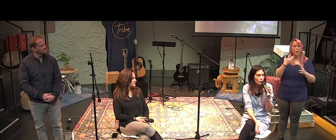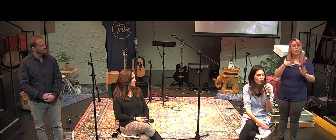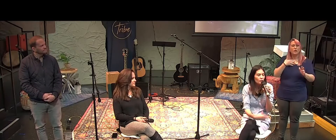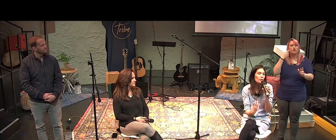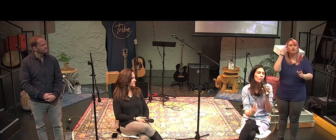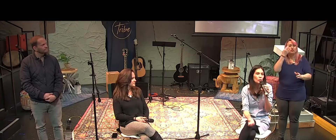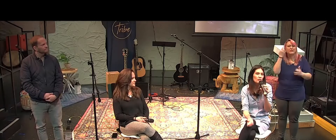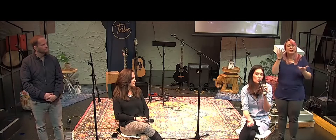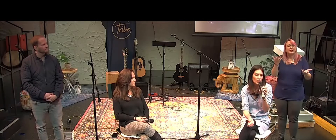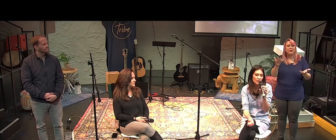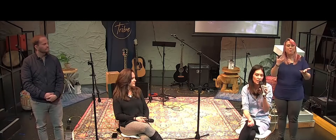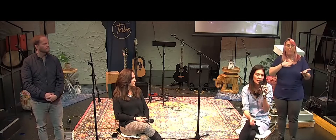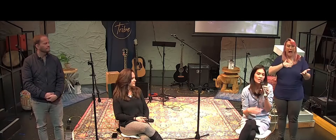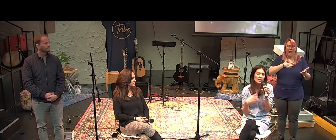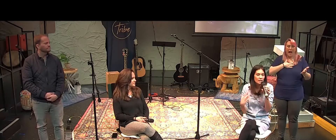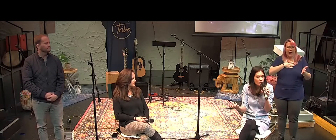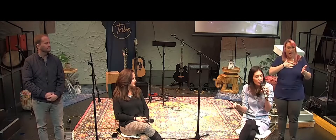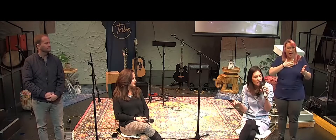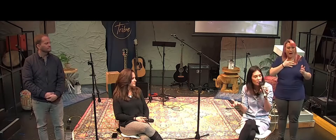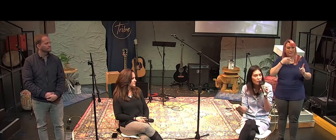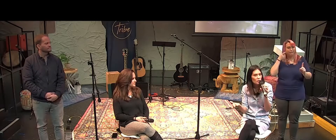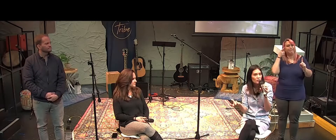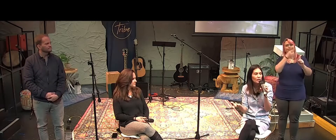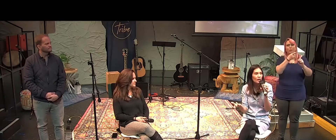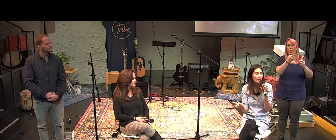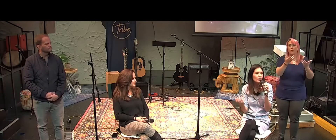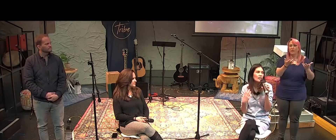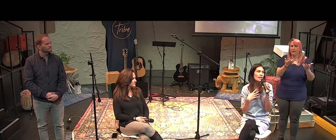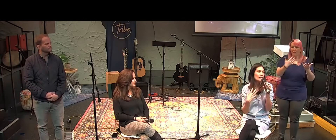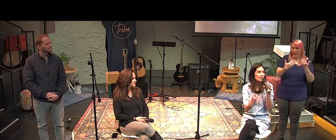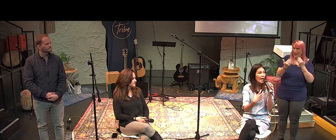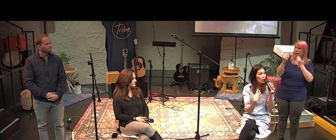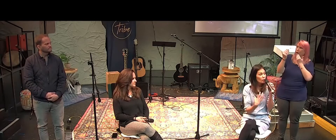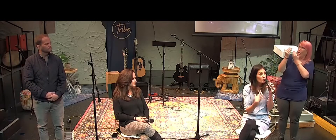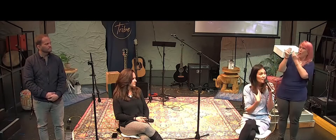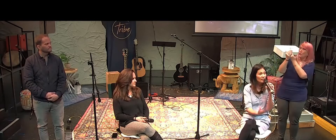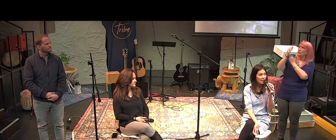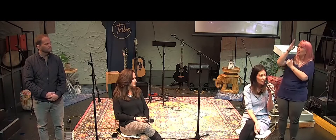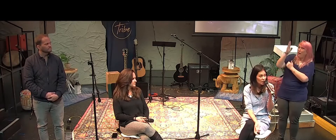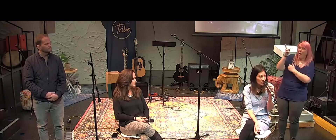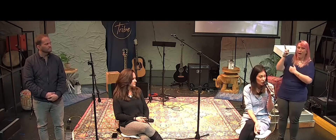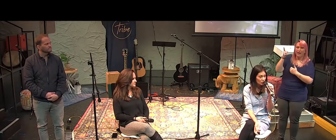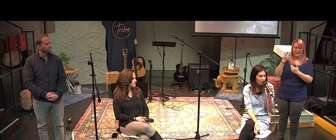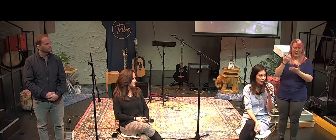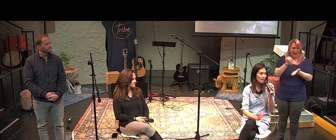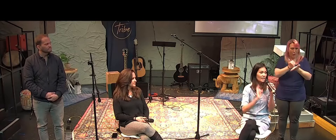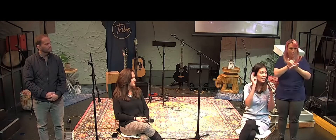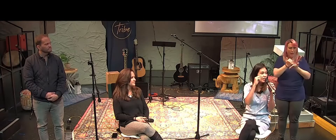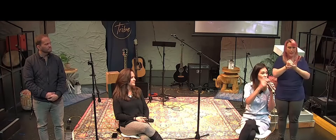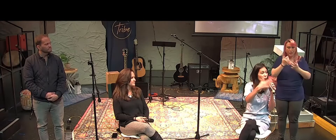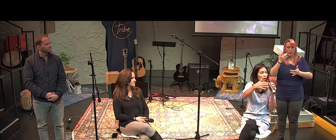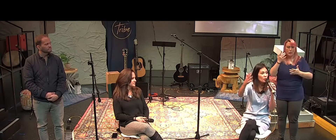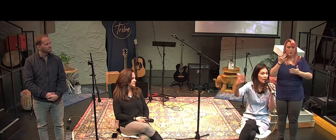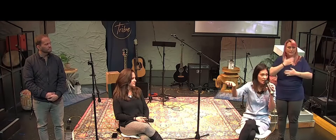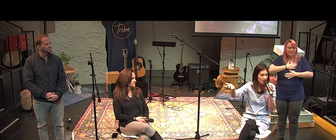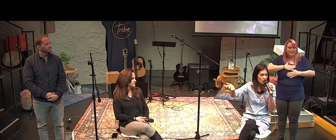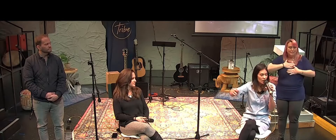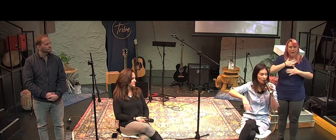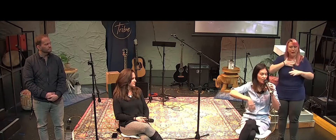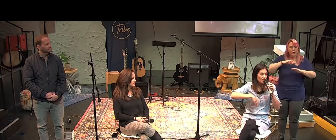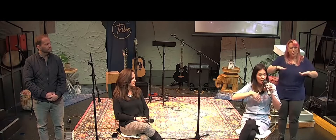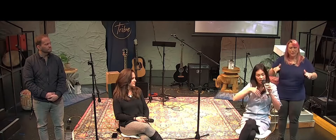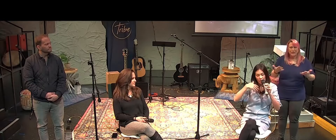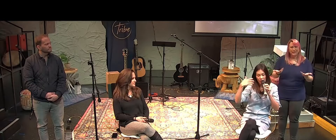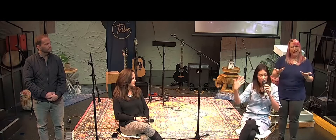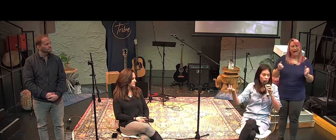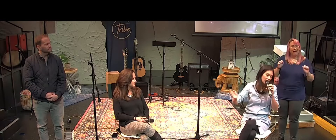behind it? What are my motives, really? Is it bringing me closer to God? Is it helping me delight in my children? Because I could do all the right things, right?